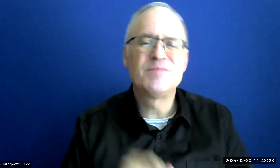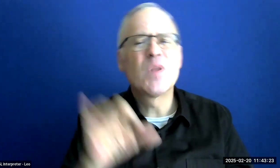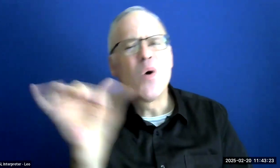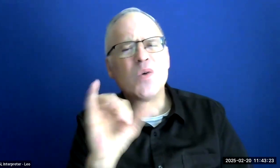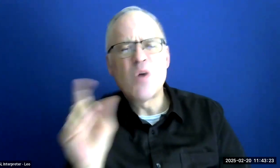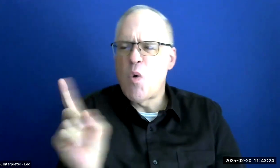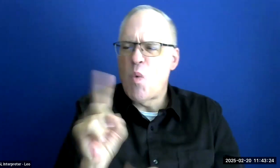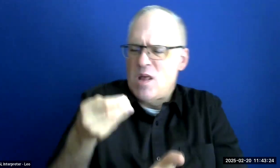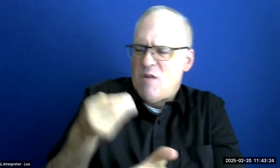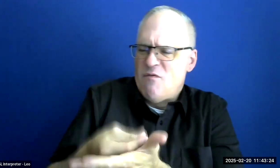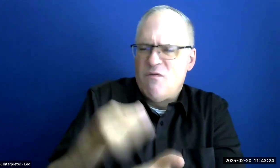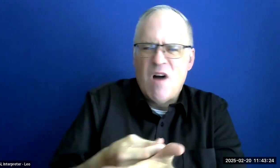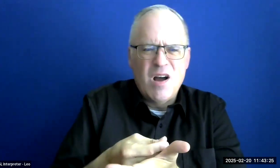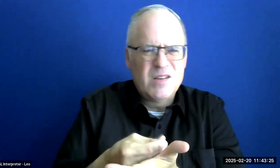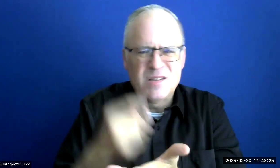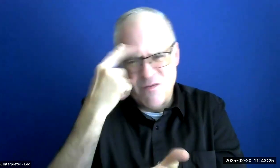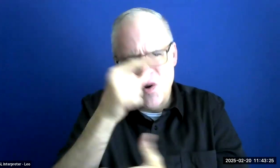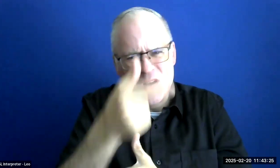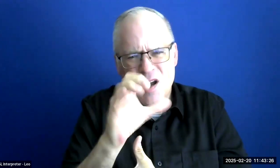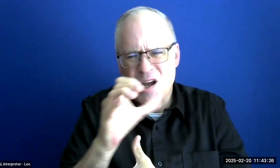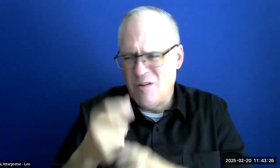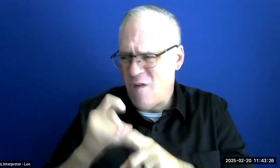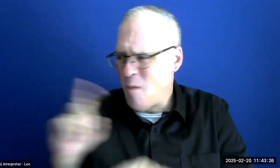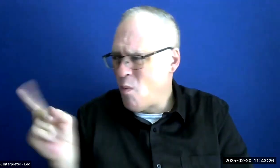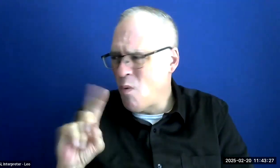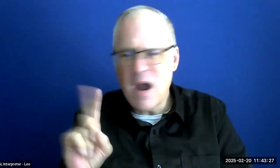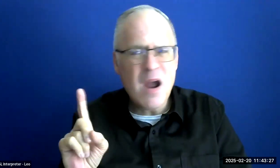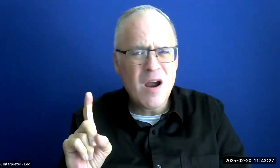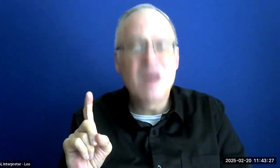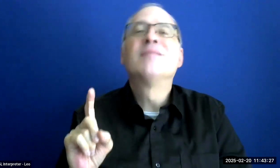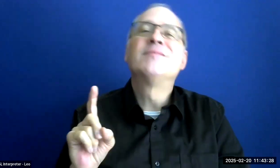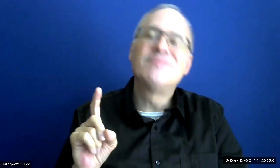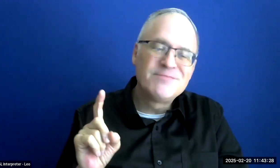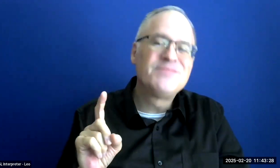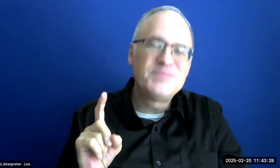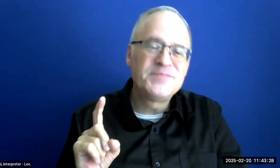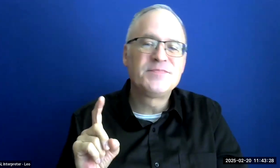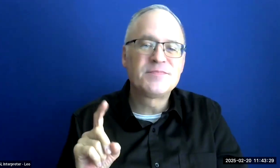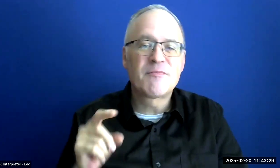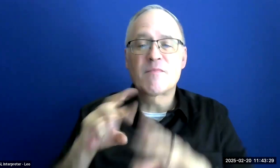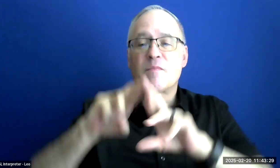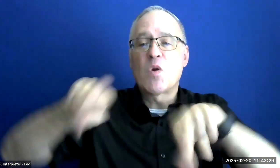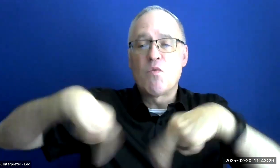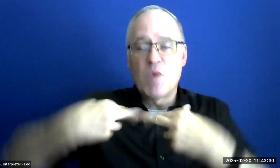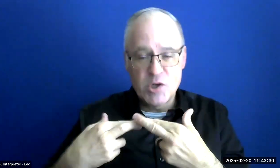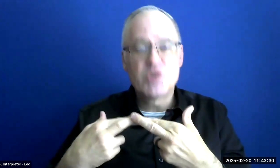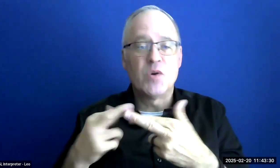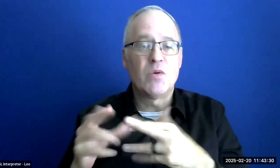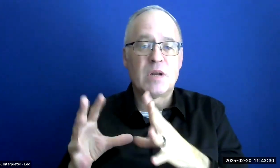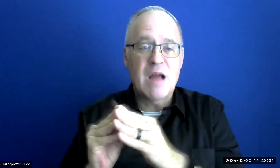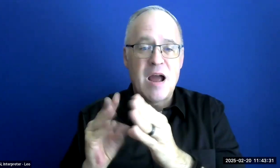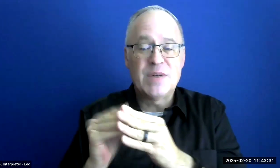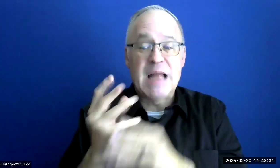the funds to hold general conferences come from? Well, the answer to that is that for the regional conferences outside the